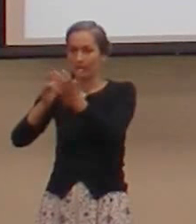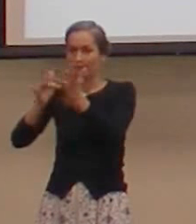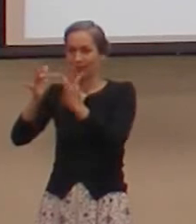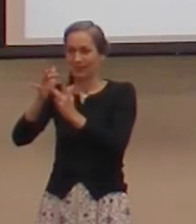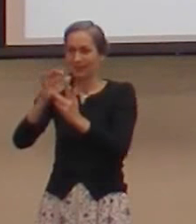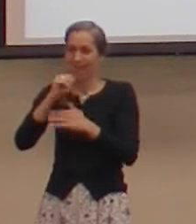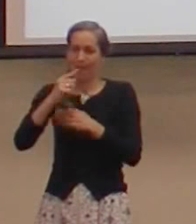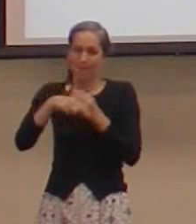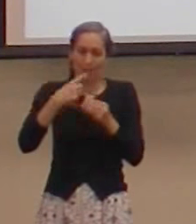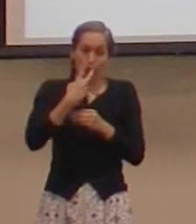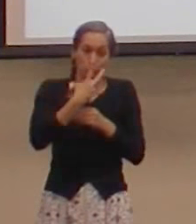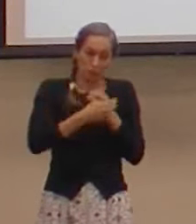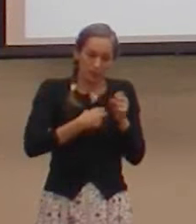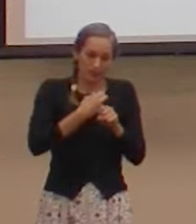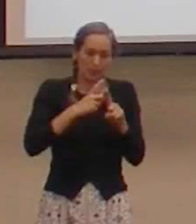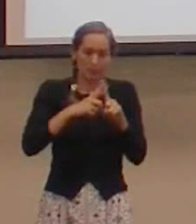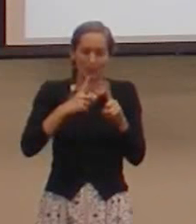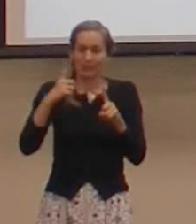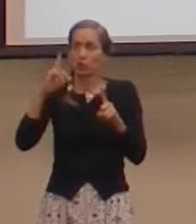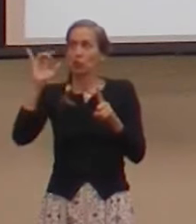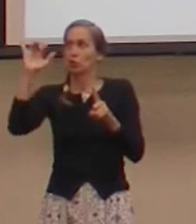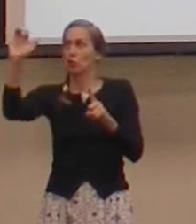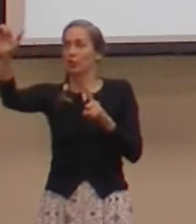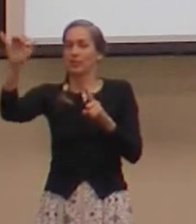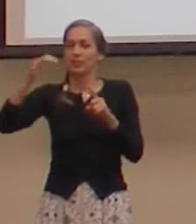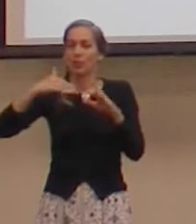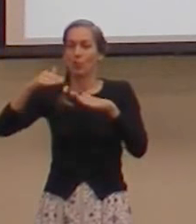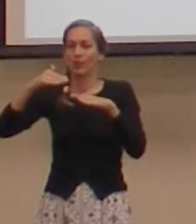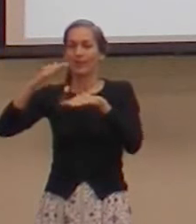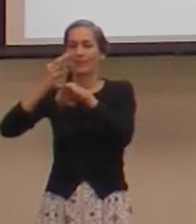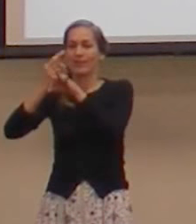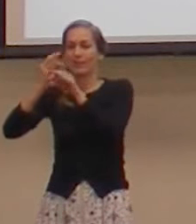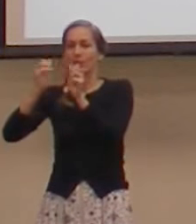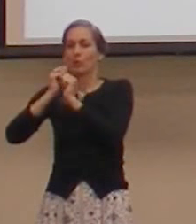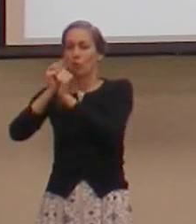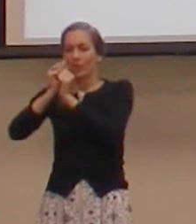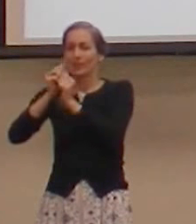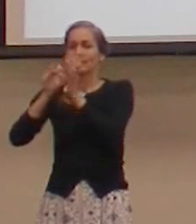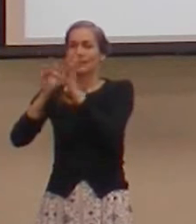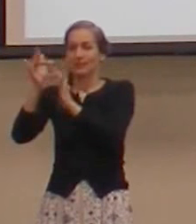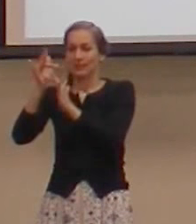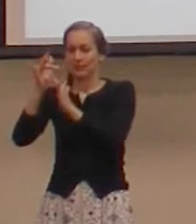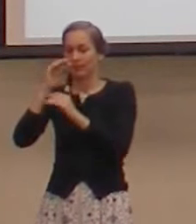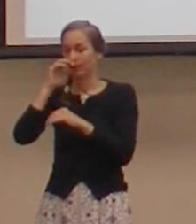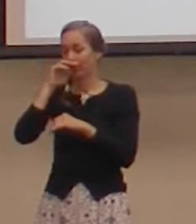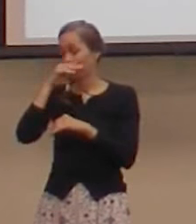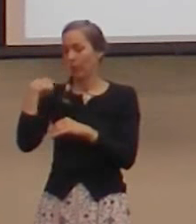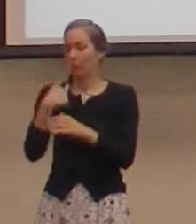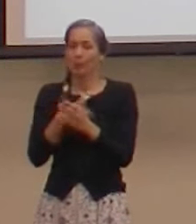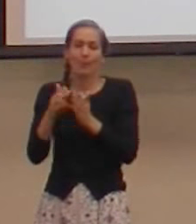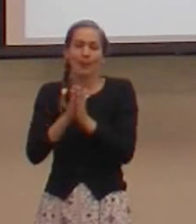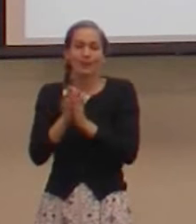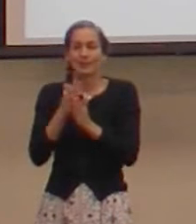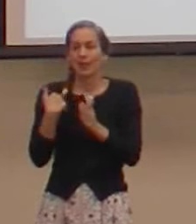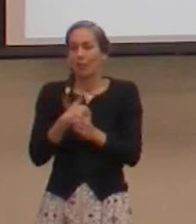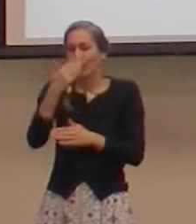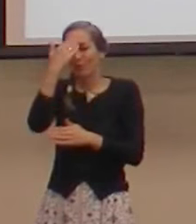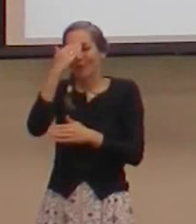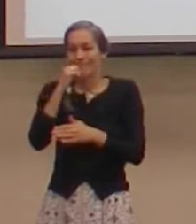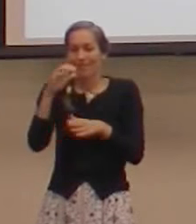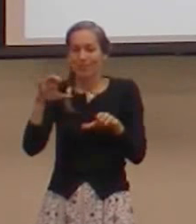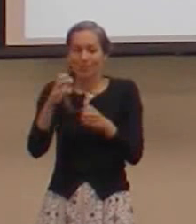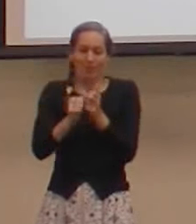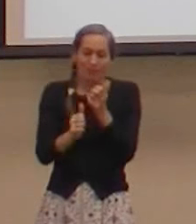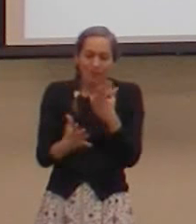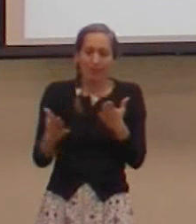eternity. It's about walking faithfully with Jesus. And we're passionate about that, and we're not doing it all right. We know that. We need help. We need all